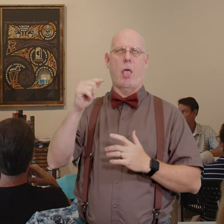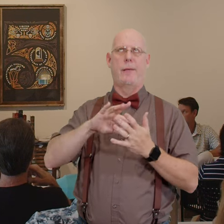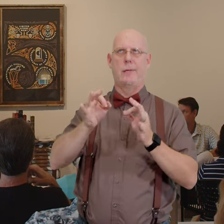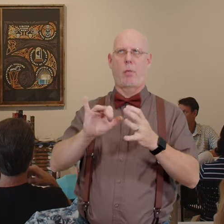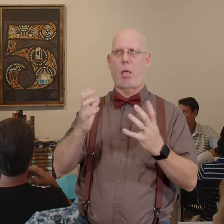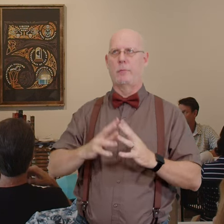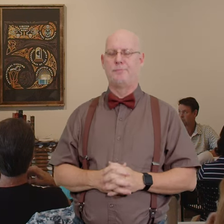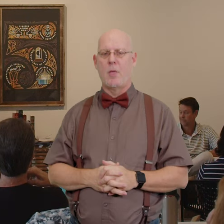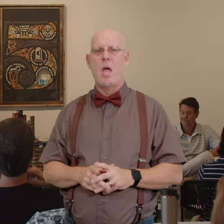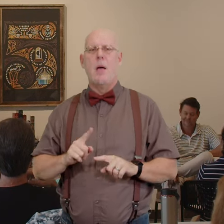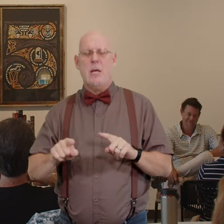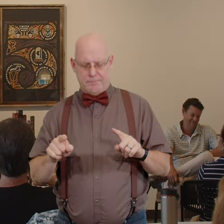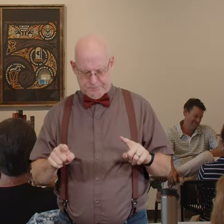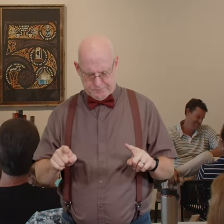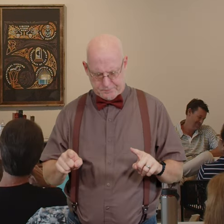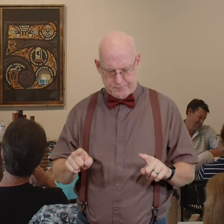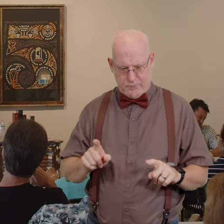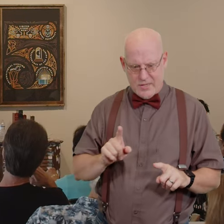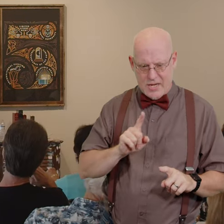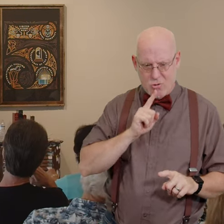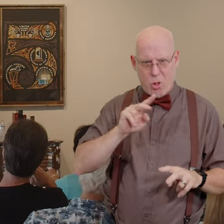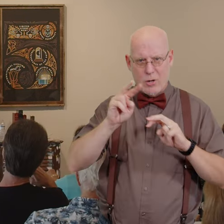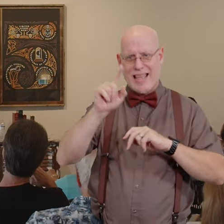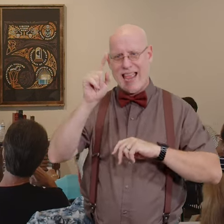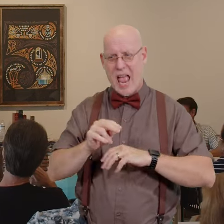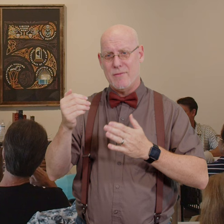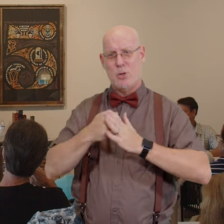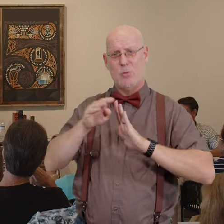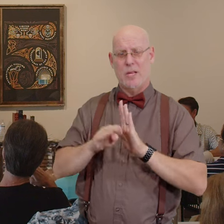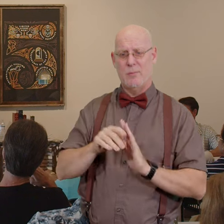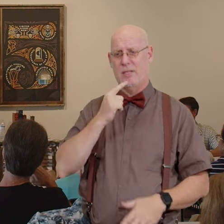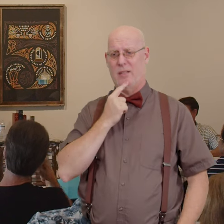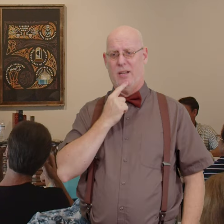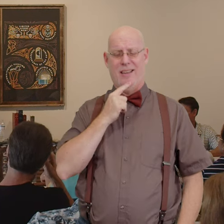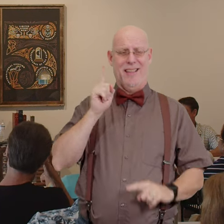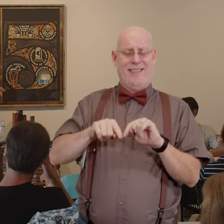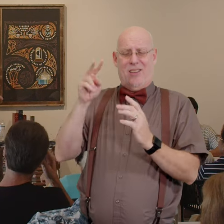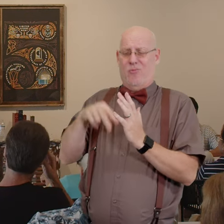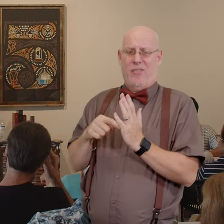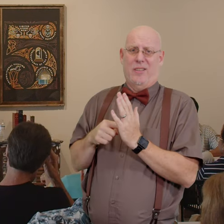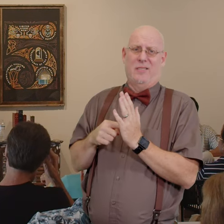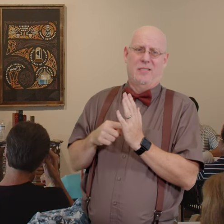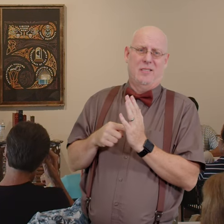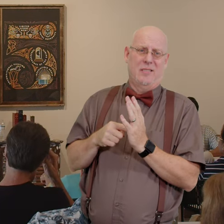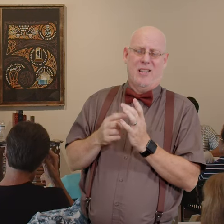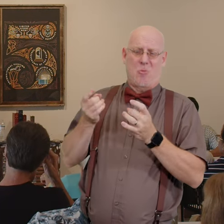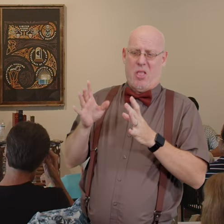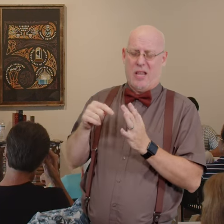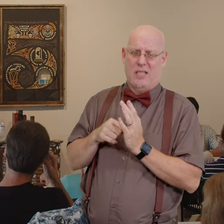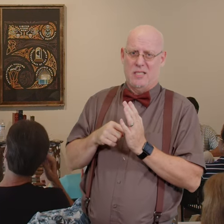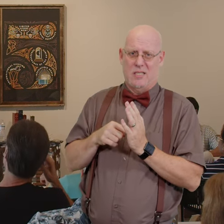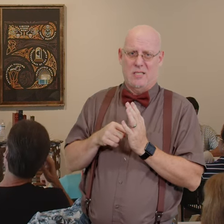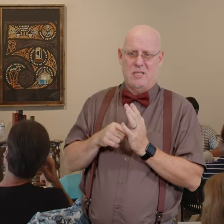lot. But he literally approached half the New Testament saying, I can't read this stuff. I